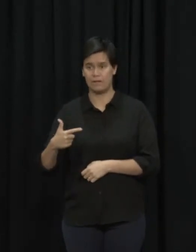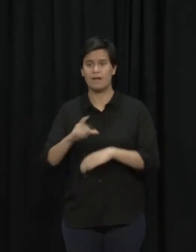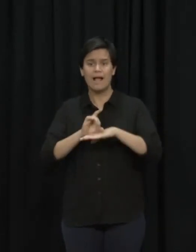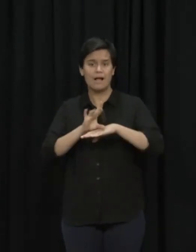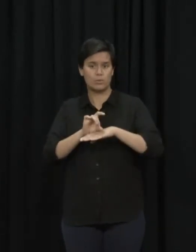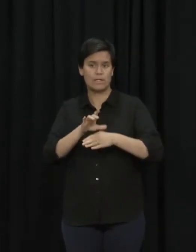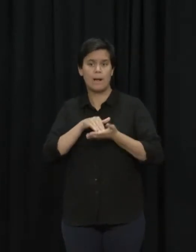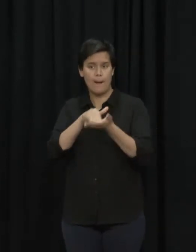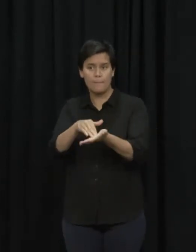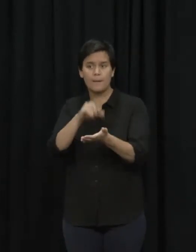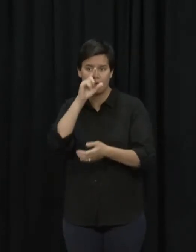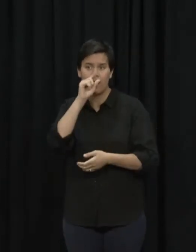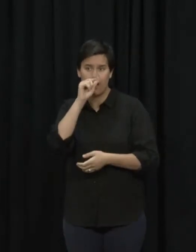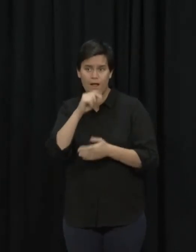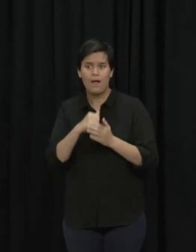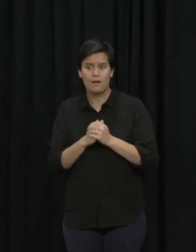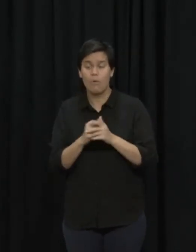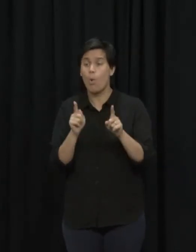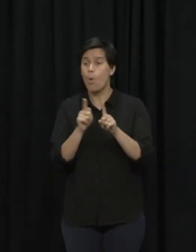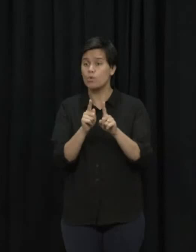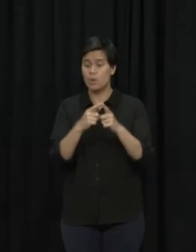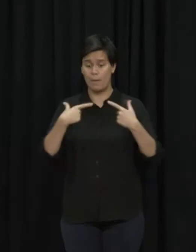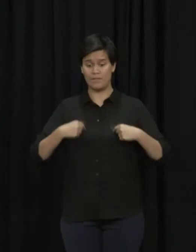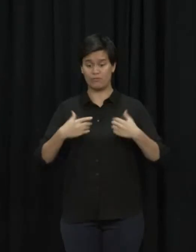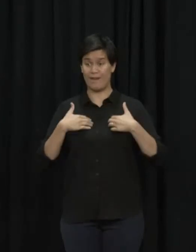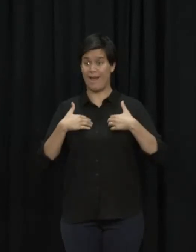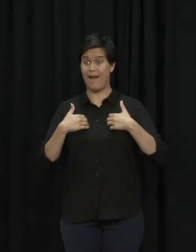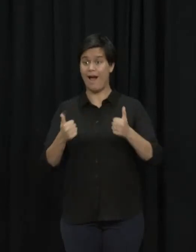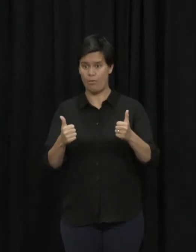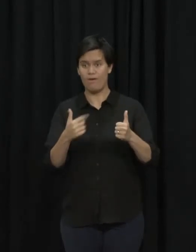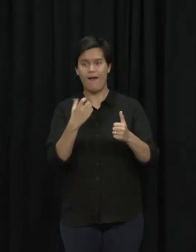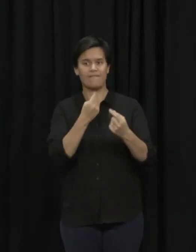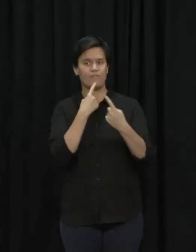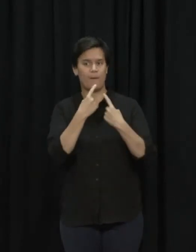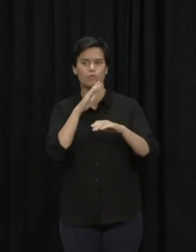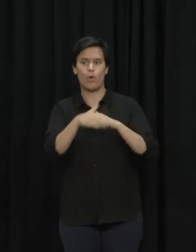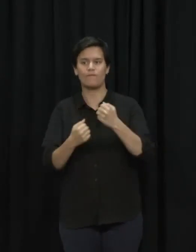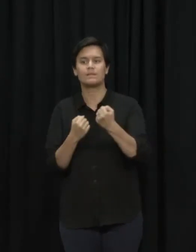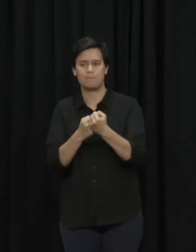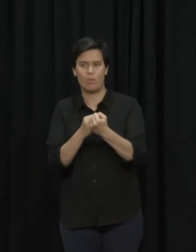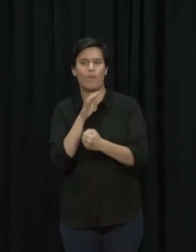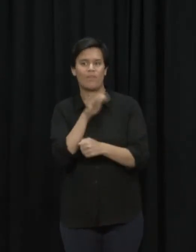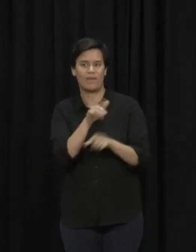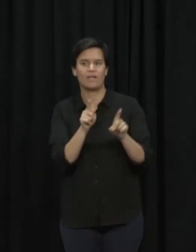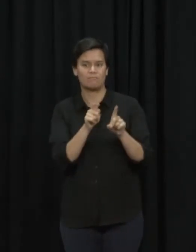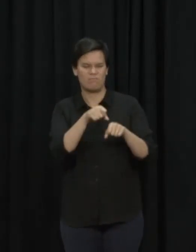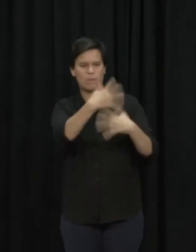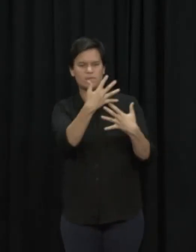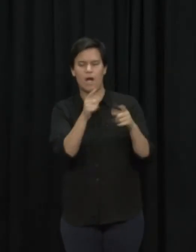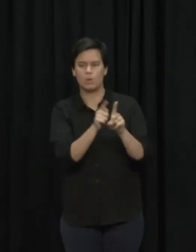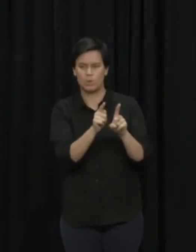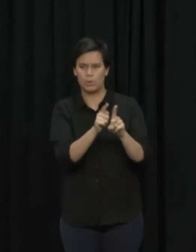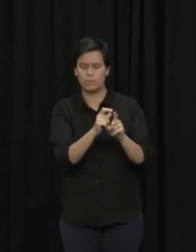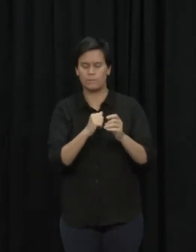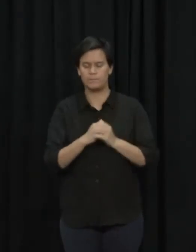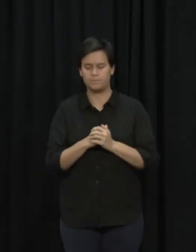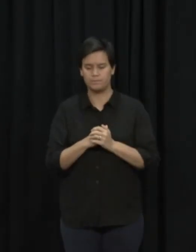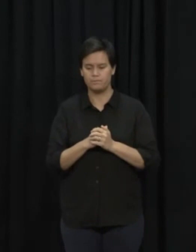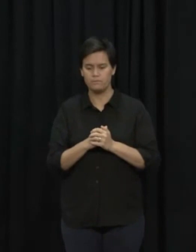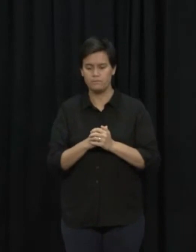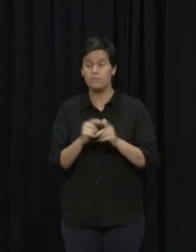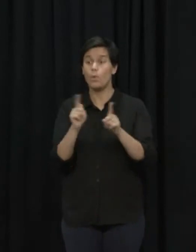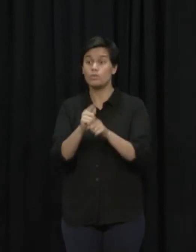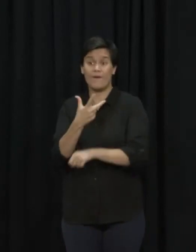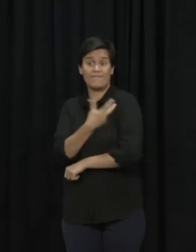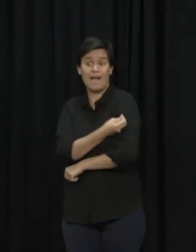available on the Ministry of Health website. I did say it was my final comment, but I also just want to say that our vaccine program continues to roll out without